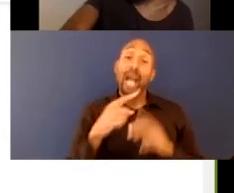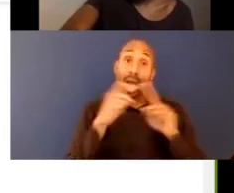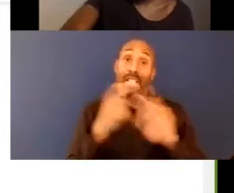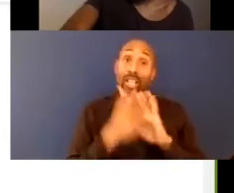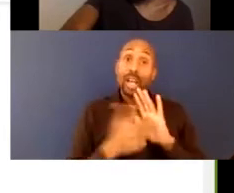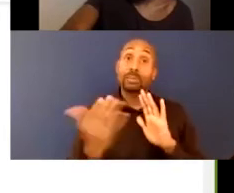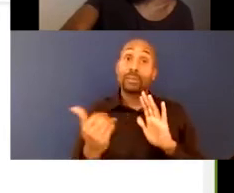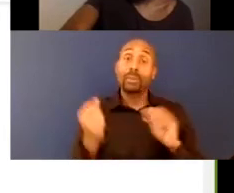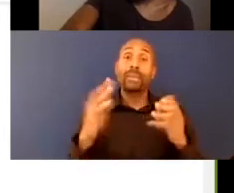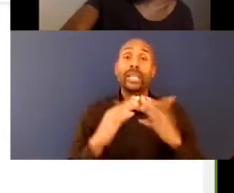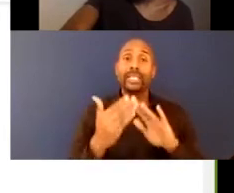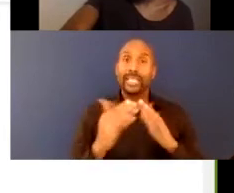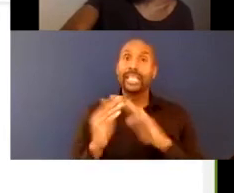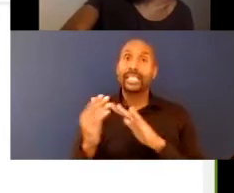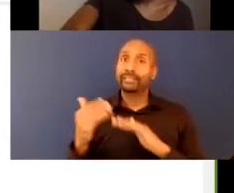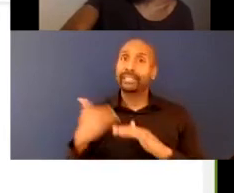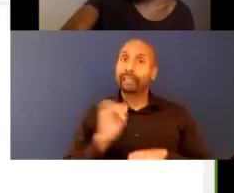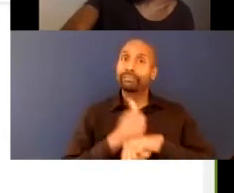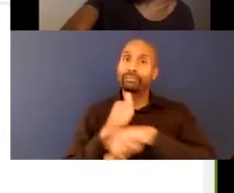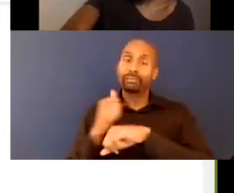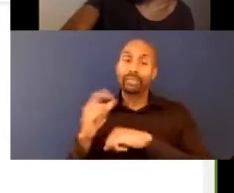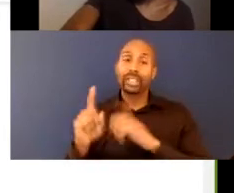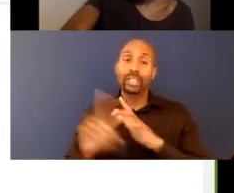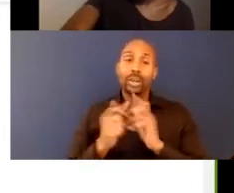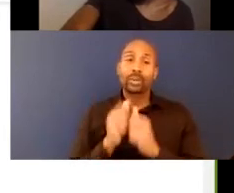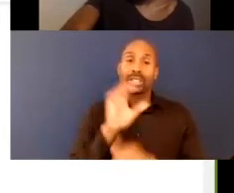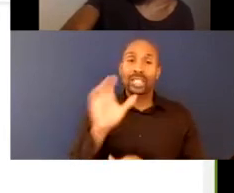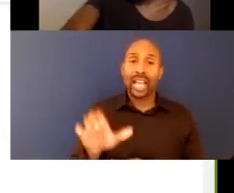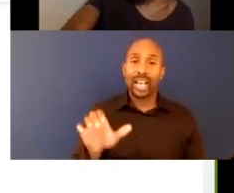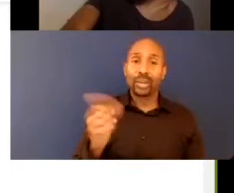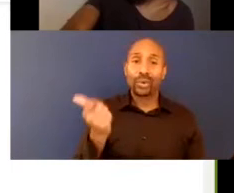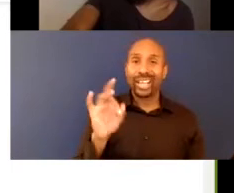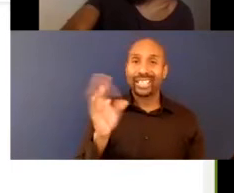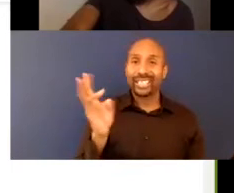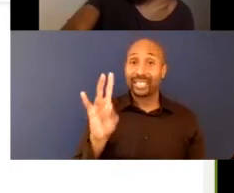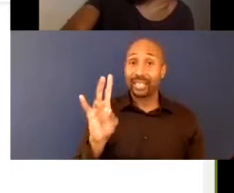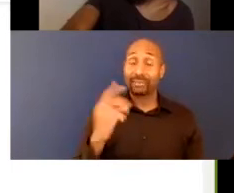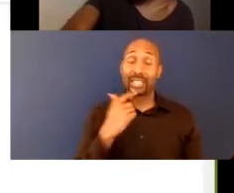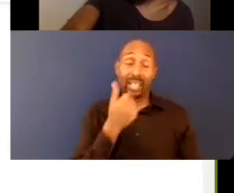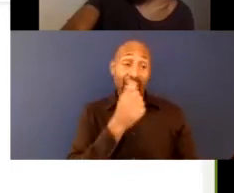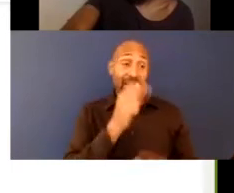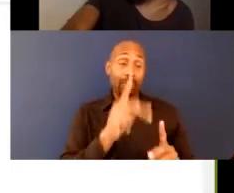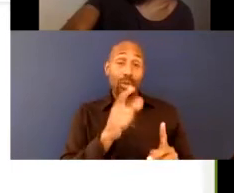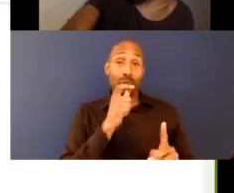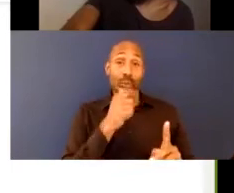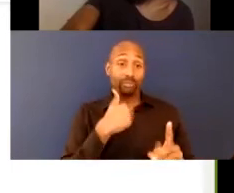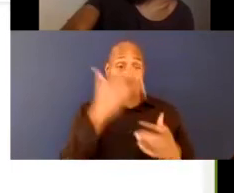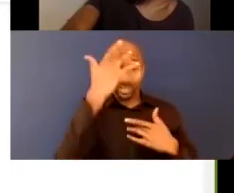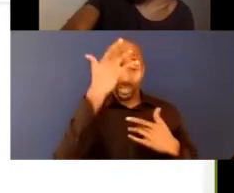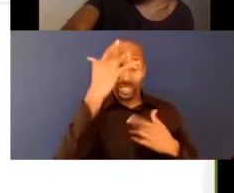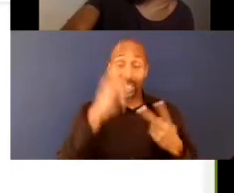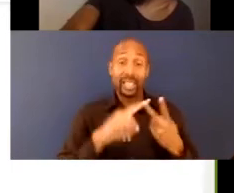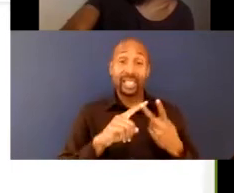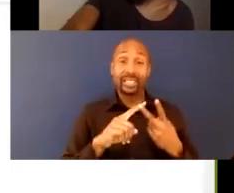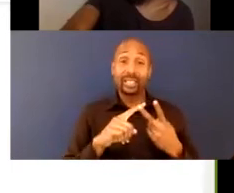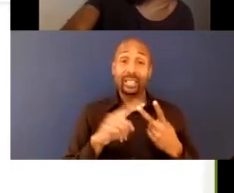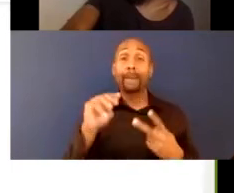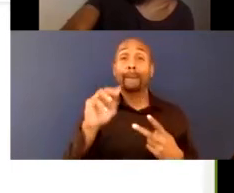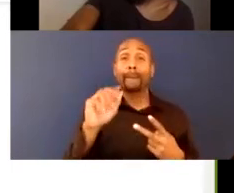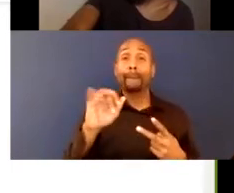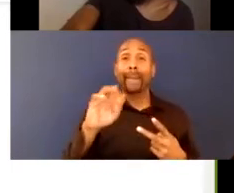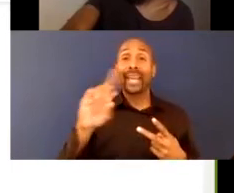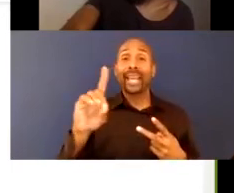in 1867, stating that any person who is diseased, maimed, mutilated, or in any